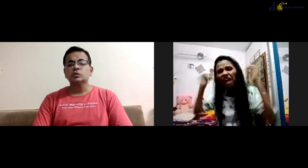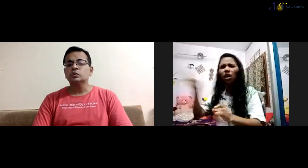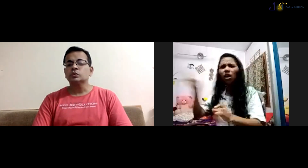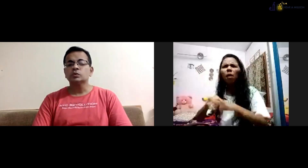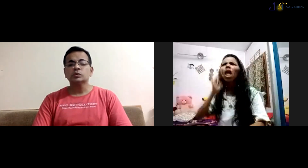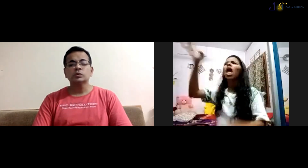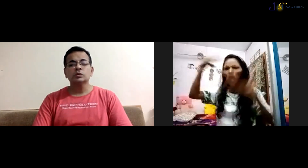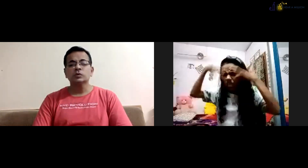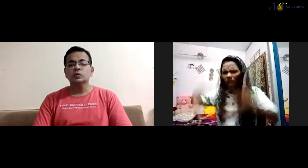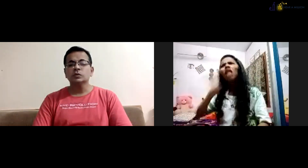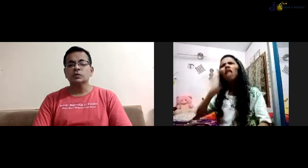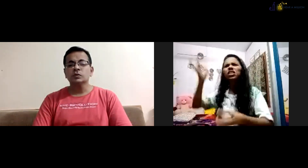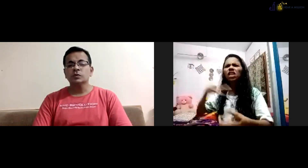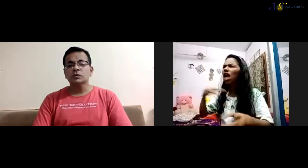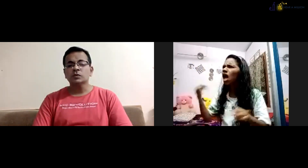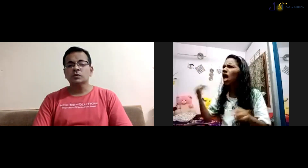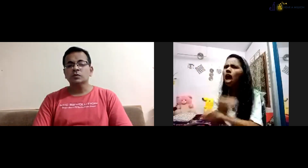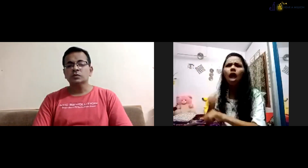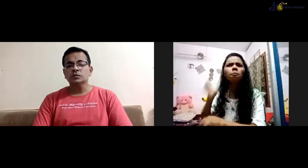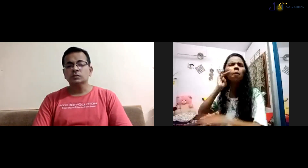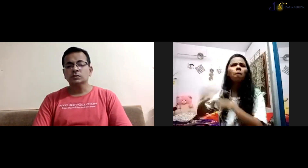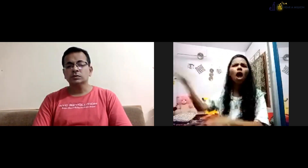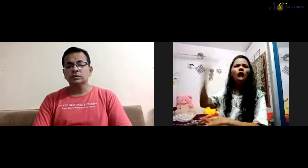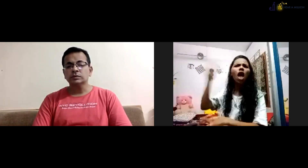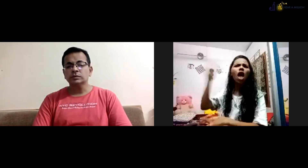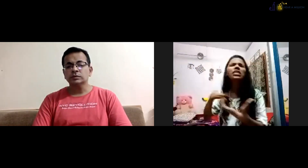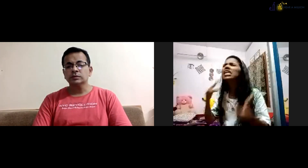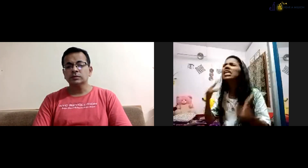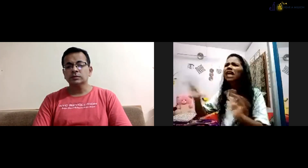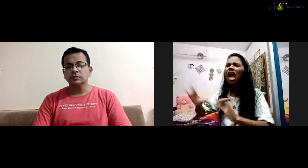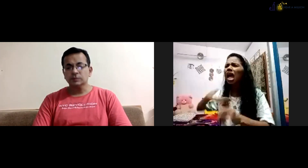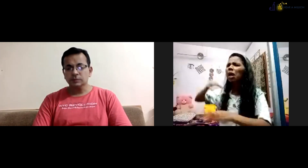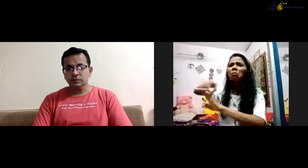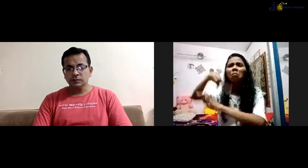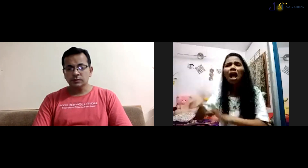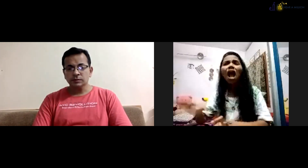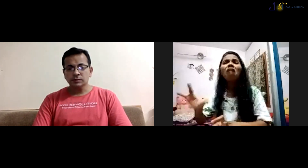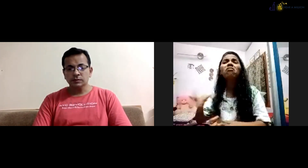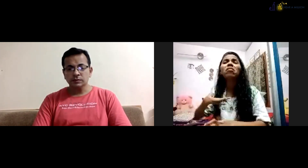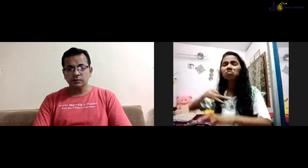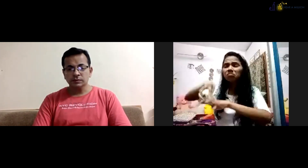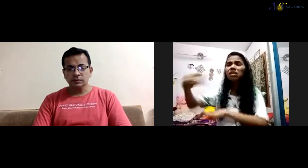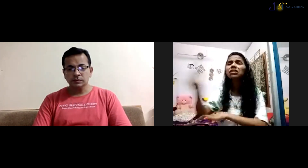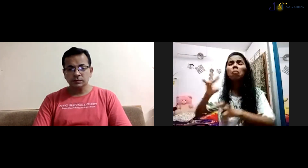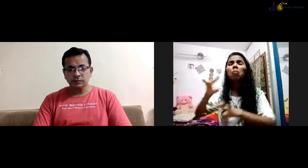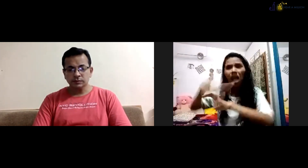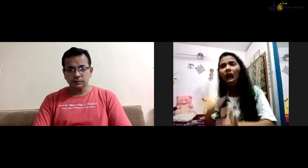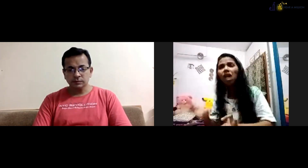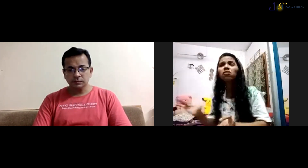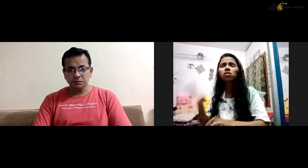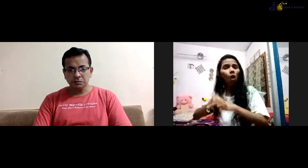down. So yeah, I have to work hard for it, for surviving the day-to-day things. So